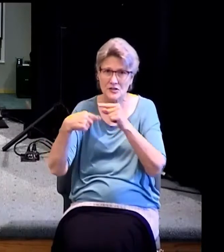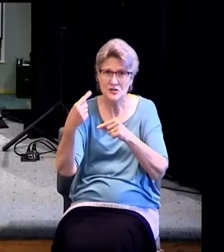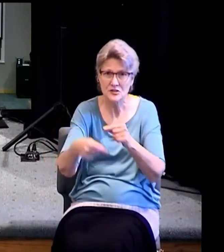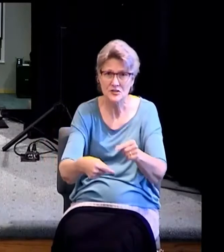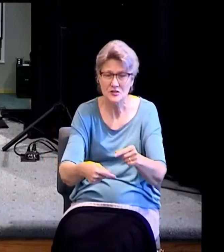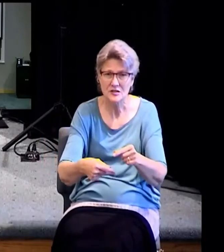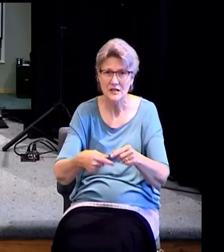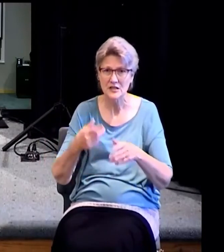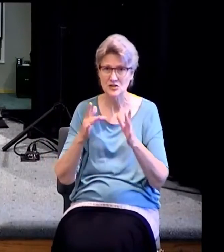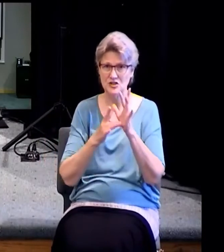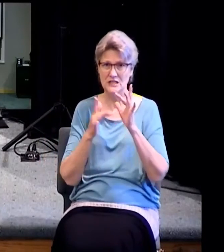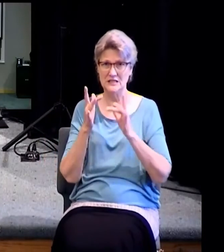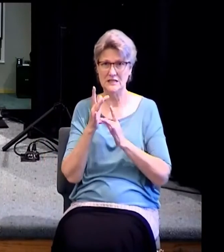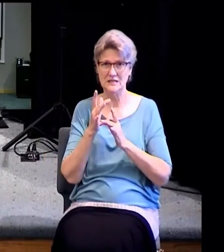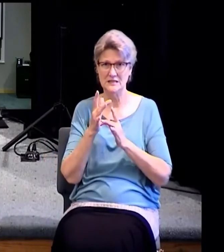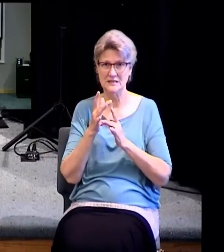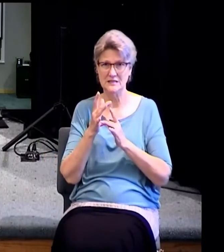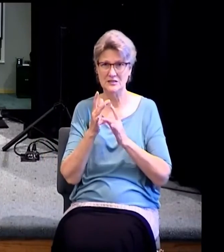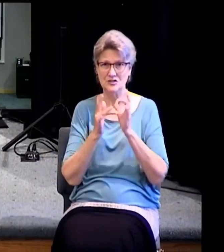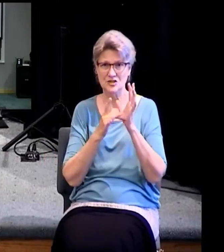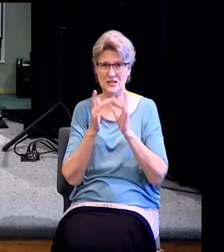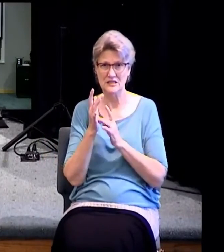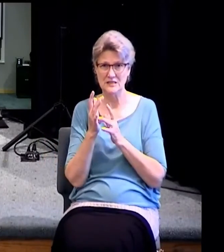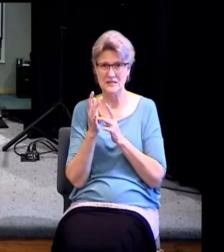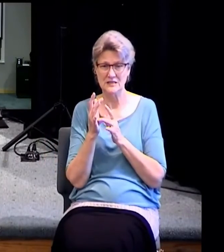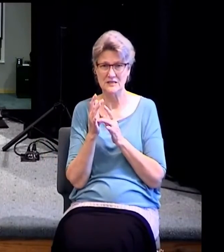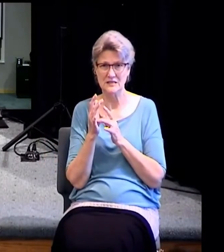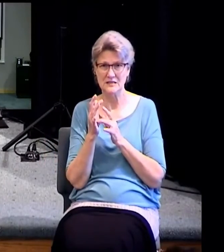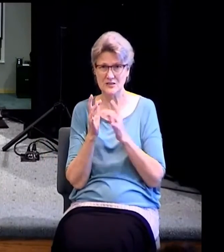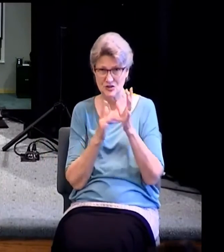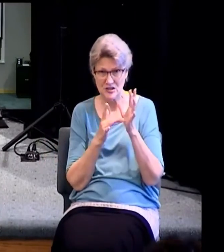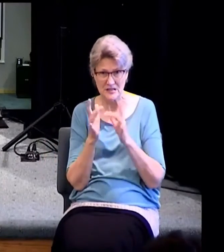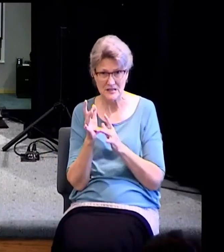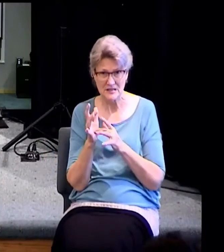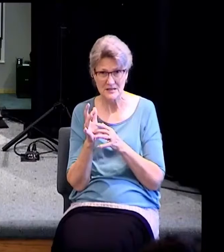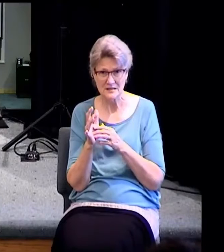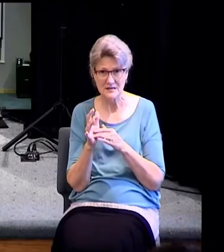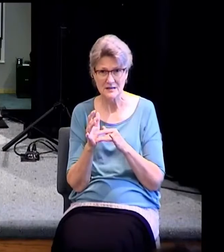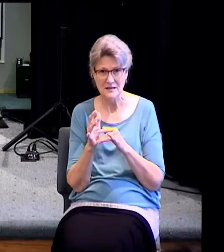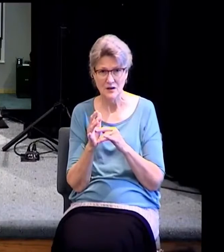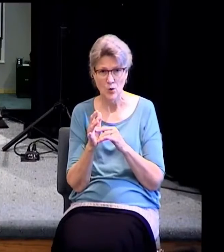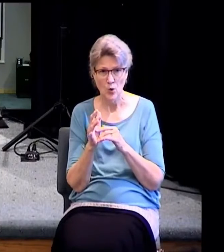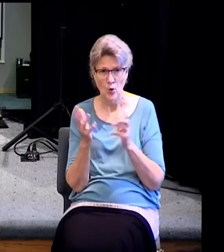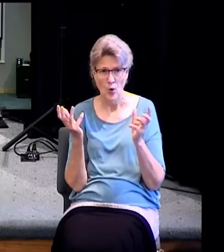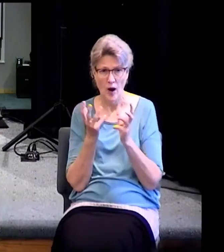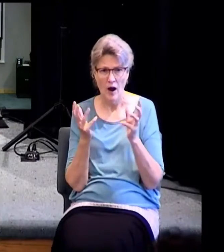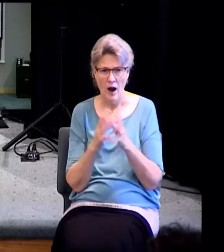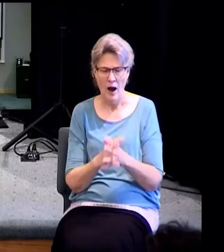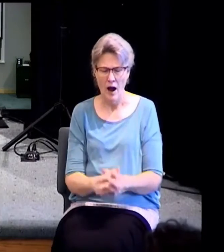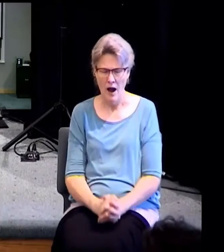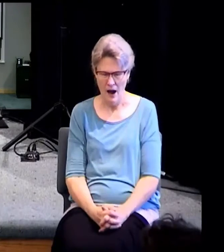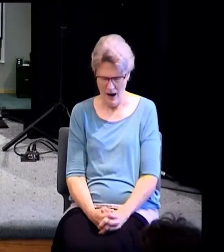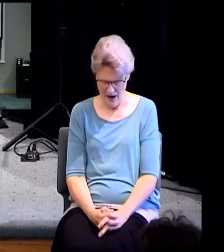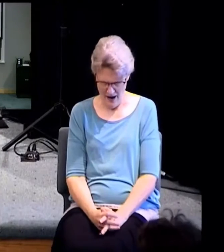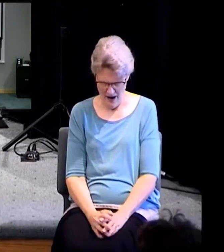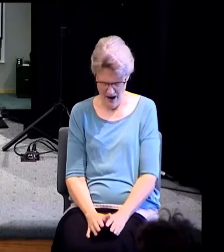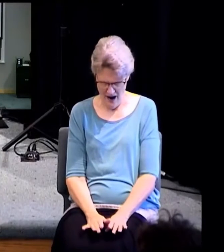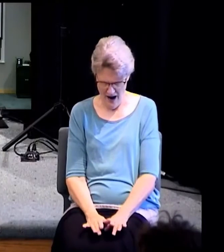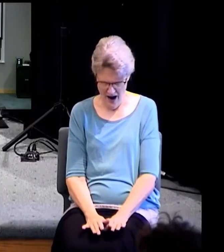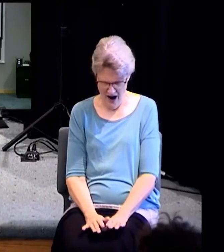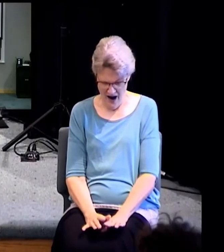It is Jesus. It is Jesus. It is Jesus. It is Jesus.